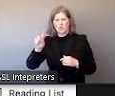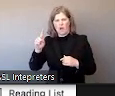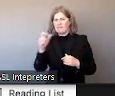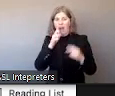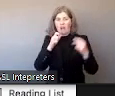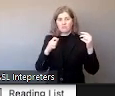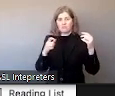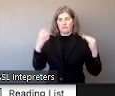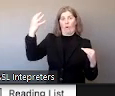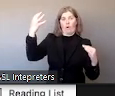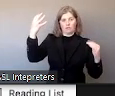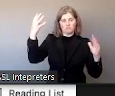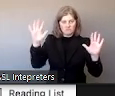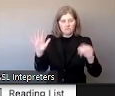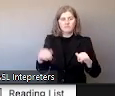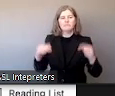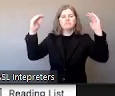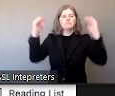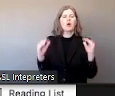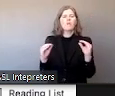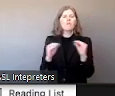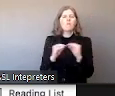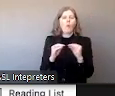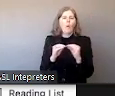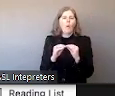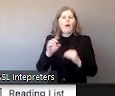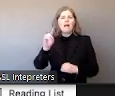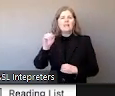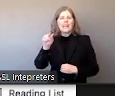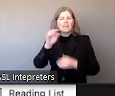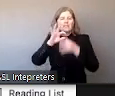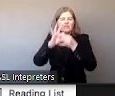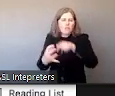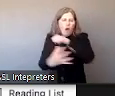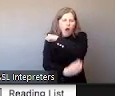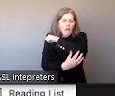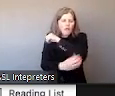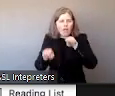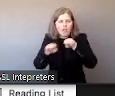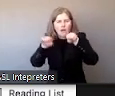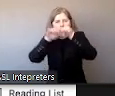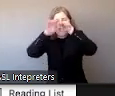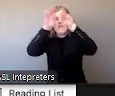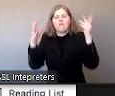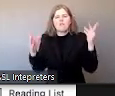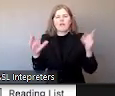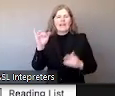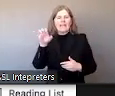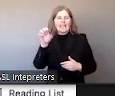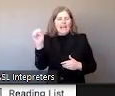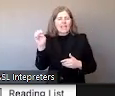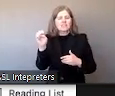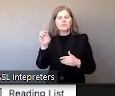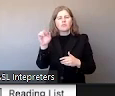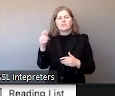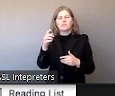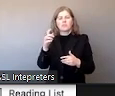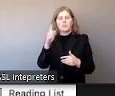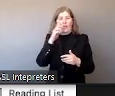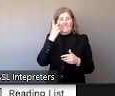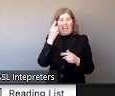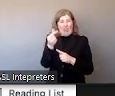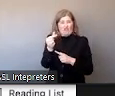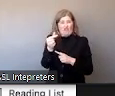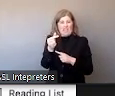well. There's more data by poverty level, case rates. In almost every growth, you see this green line at or